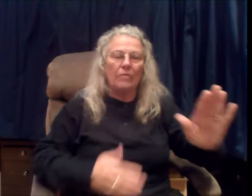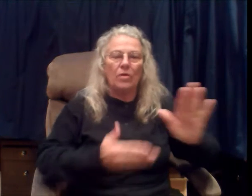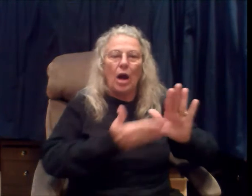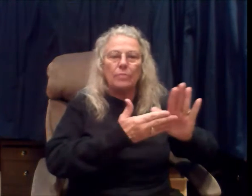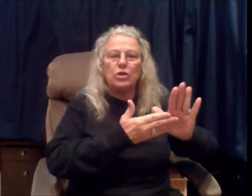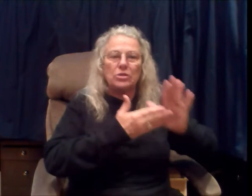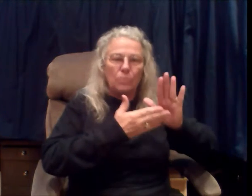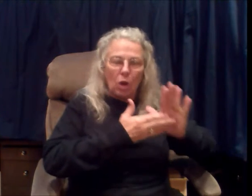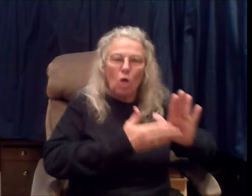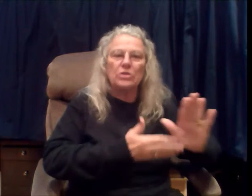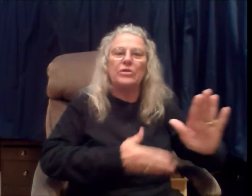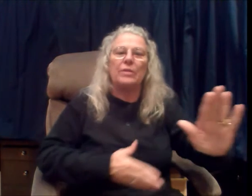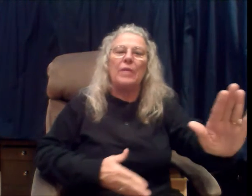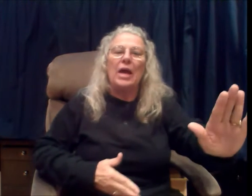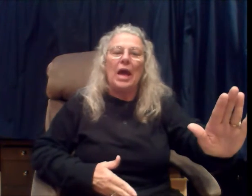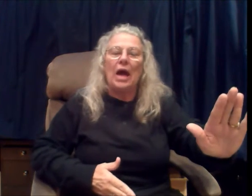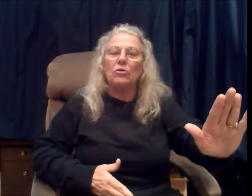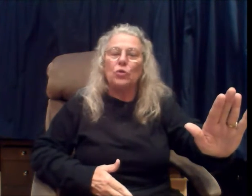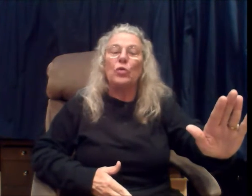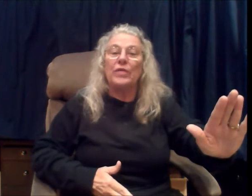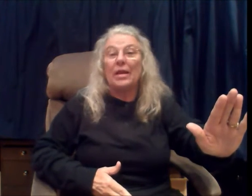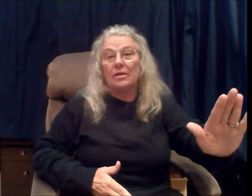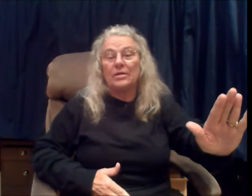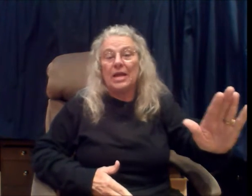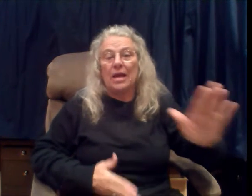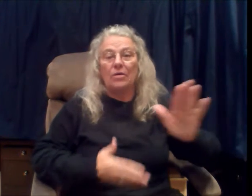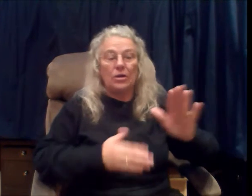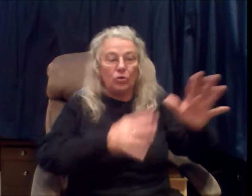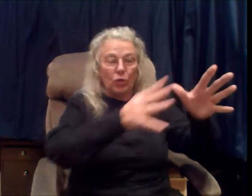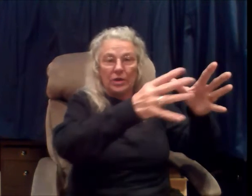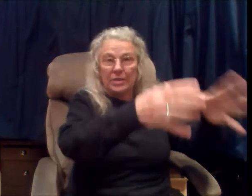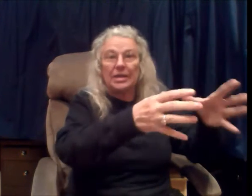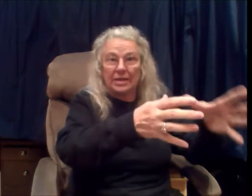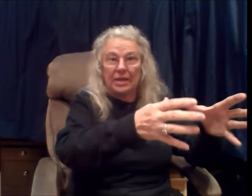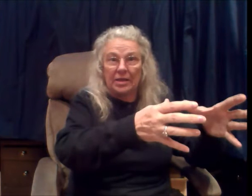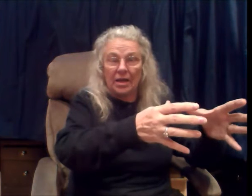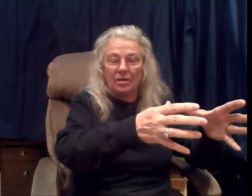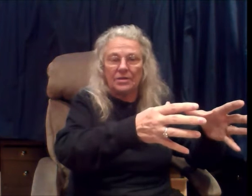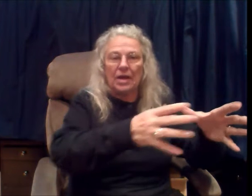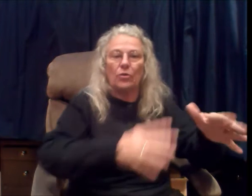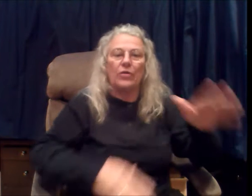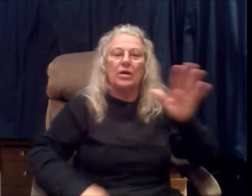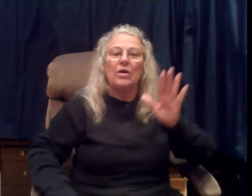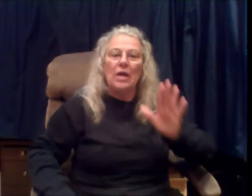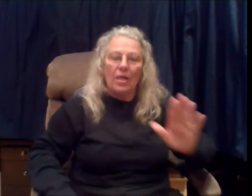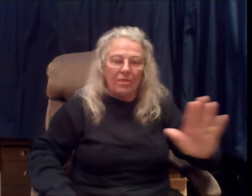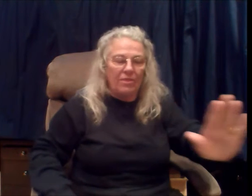whatever objects belong to them out toward that little town, and you're going to designate that little town over here.